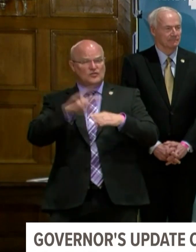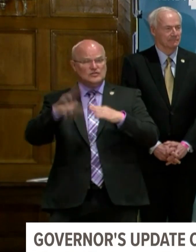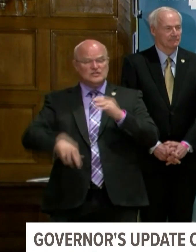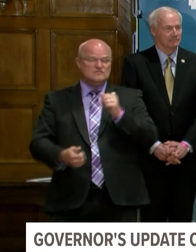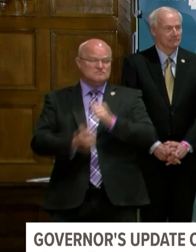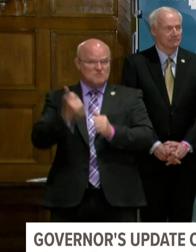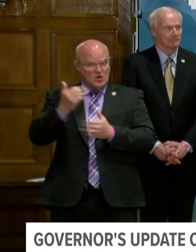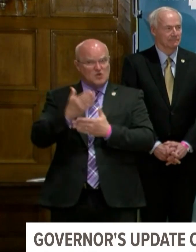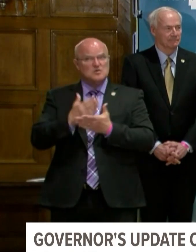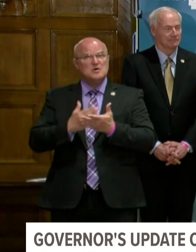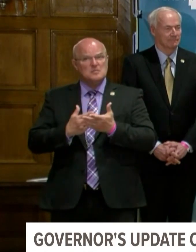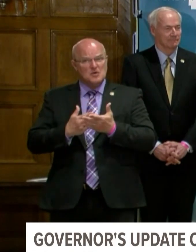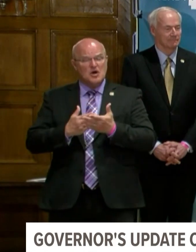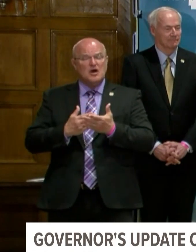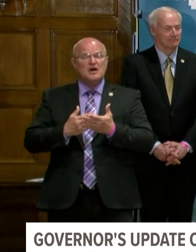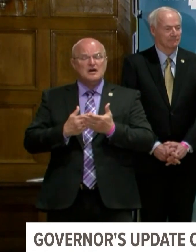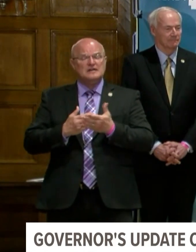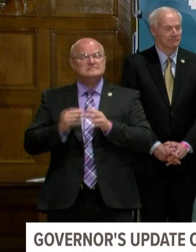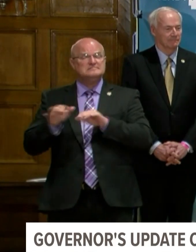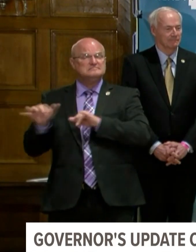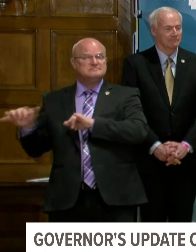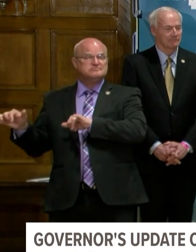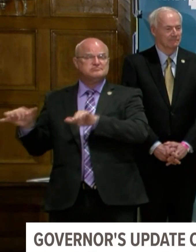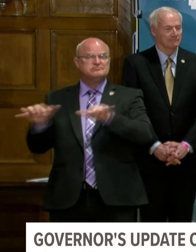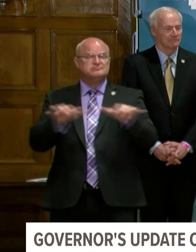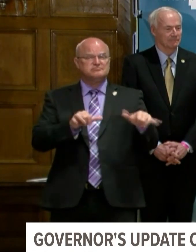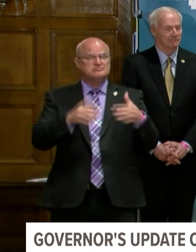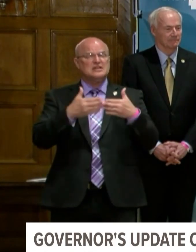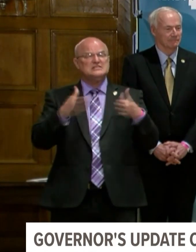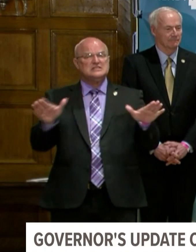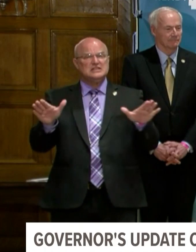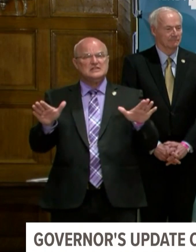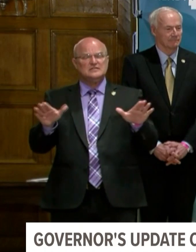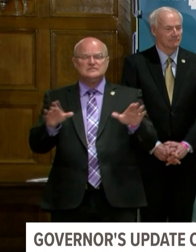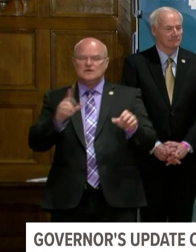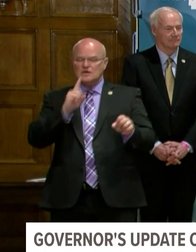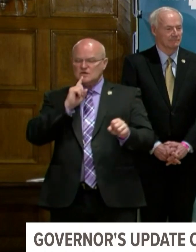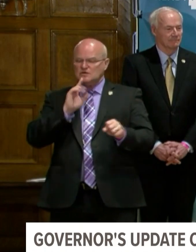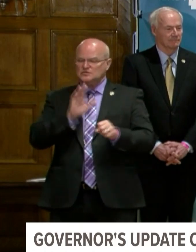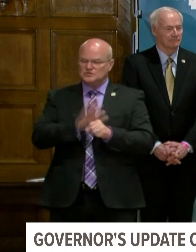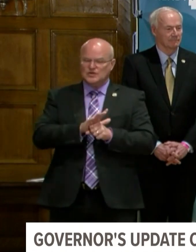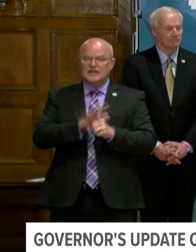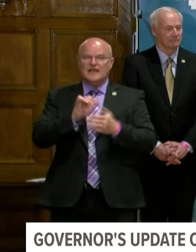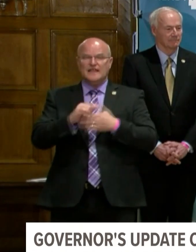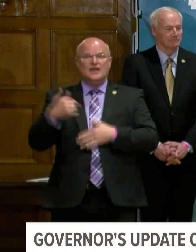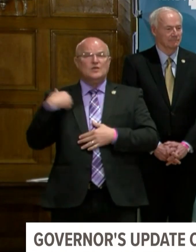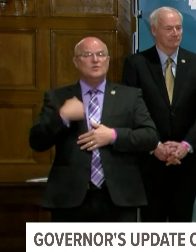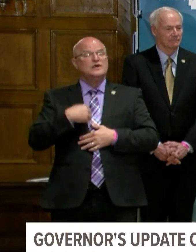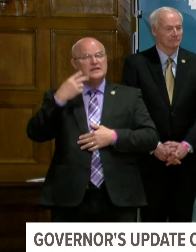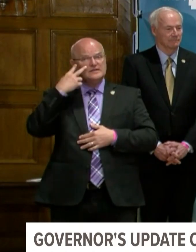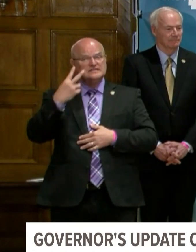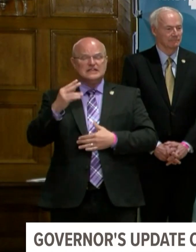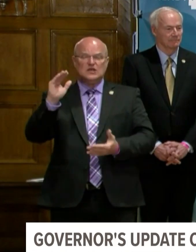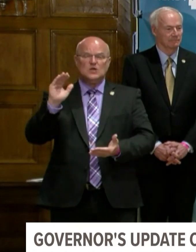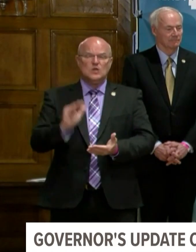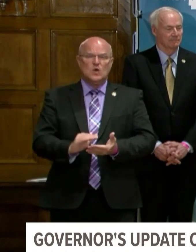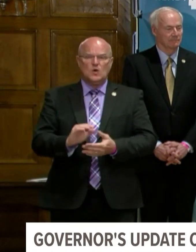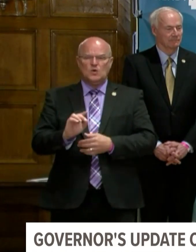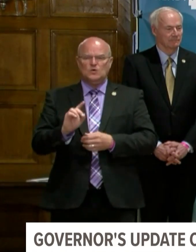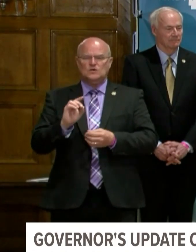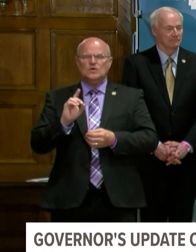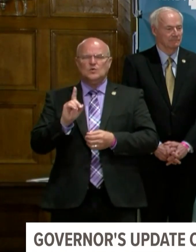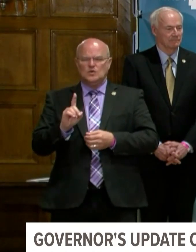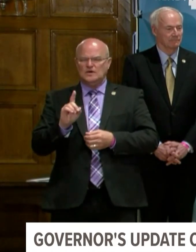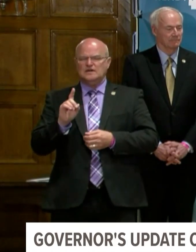the most part have been consistent and generally very reassuring that we are seeing low